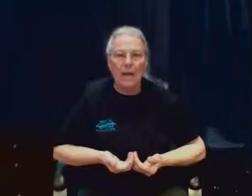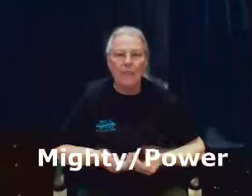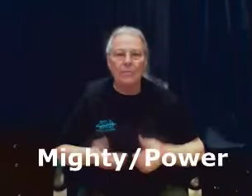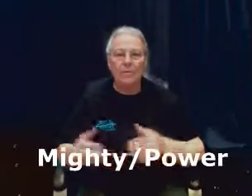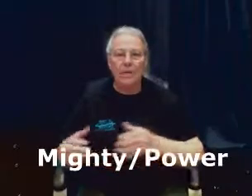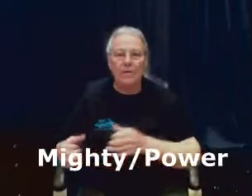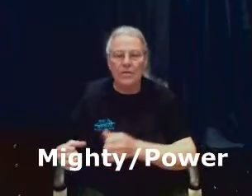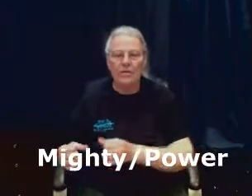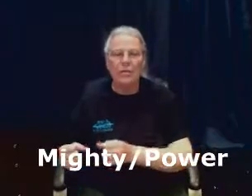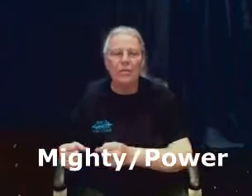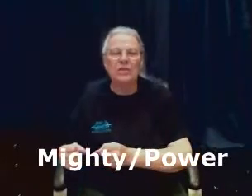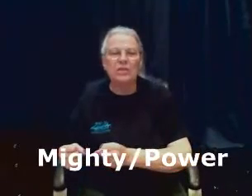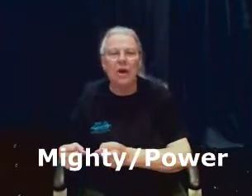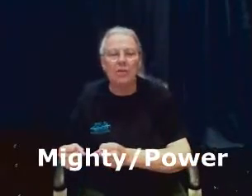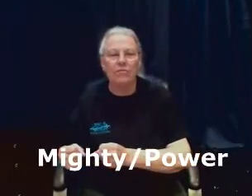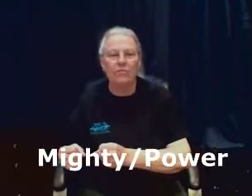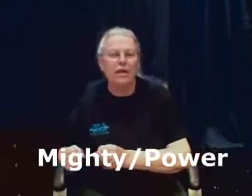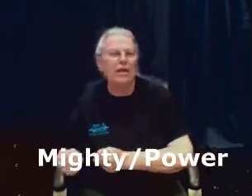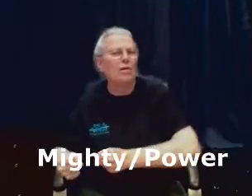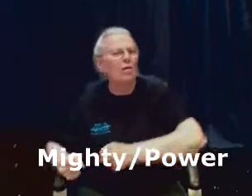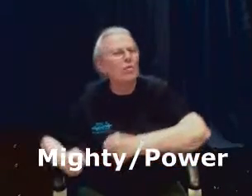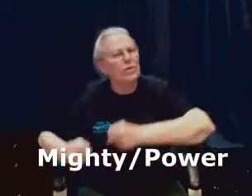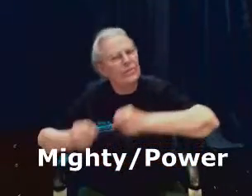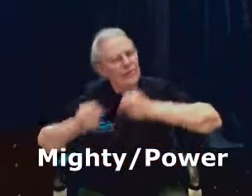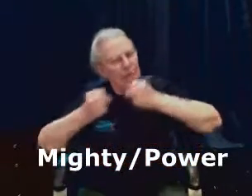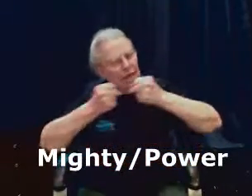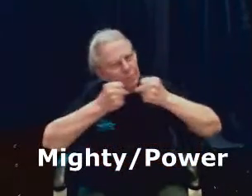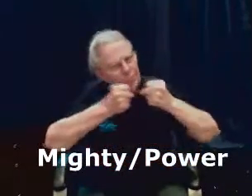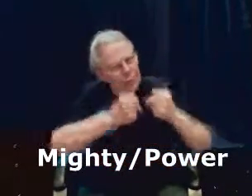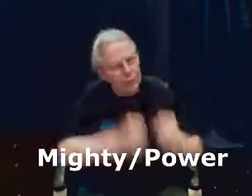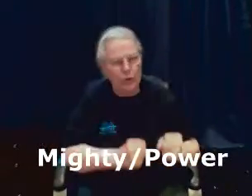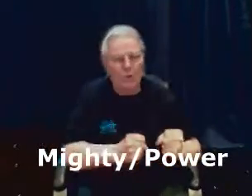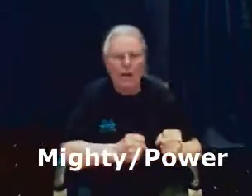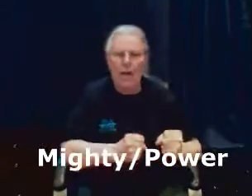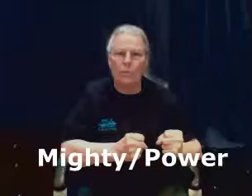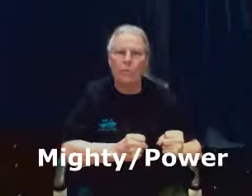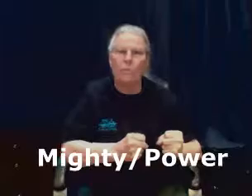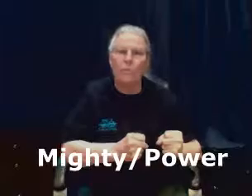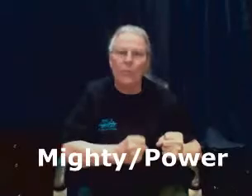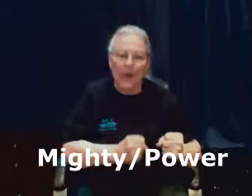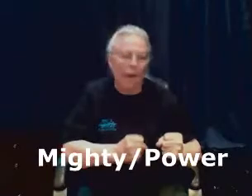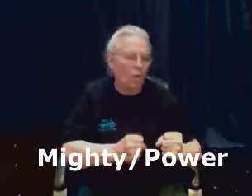Mighty. This one means powerful. Get a hold of it and put it down with power.